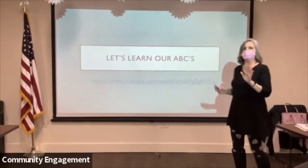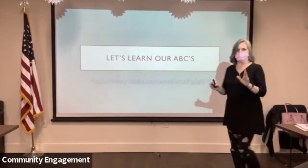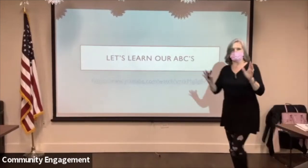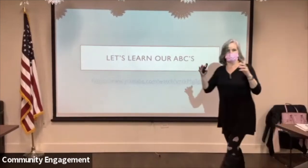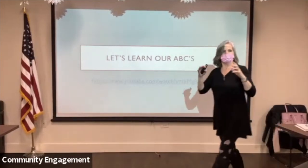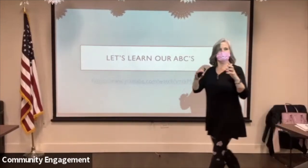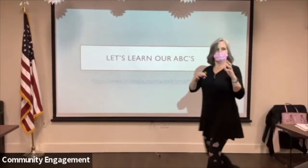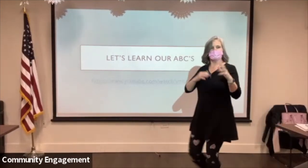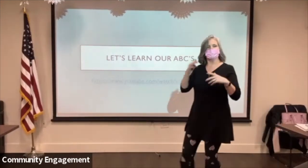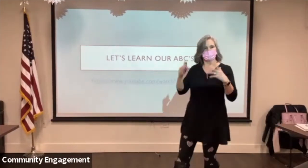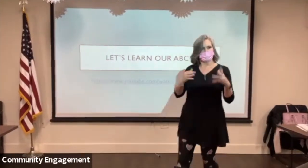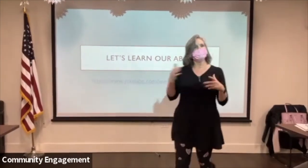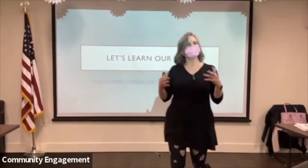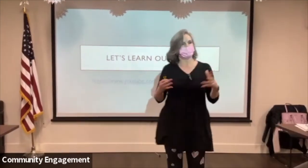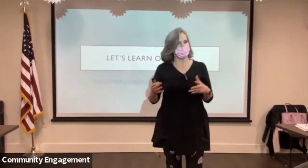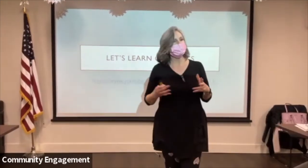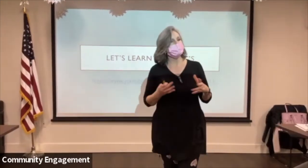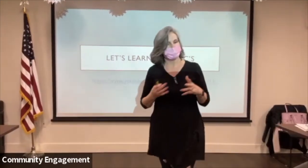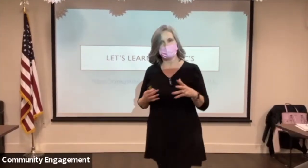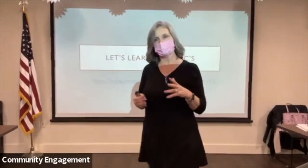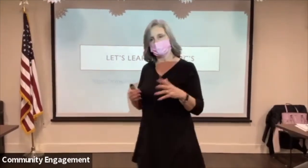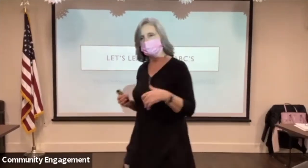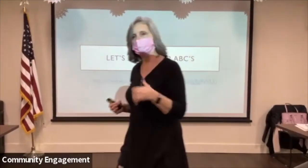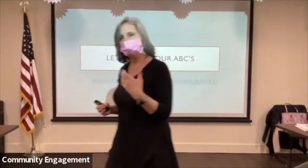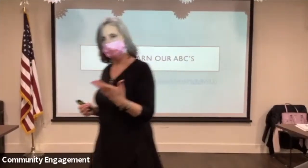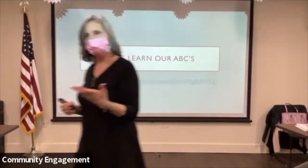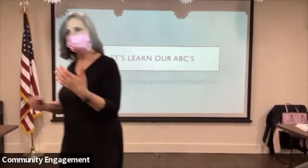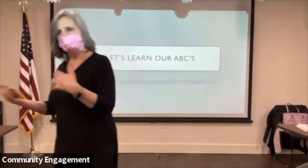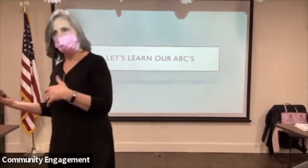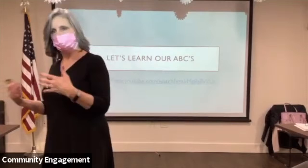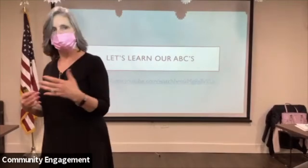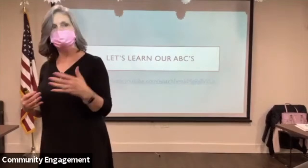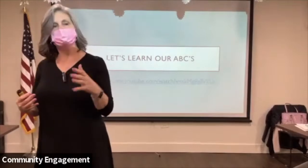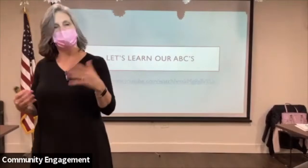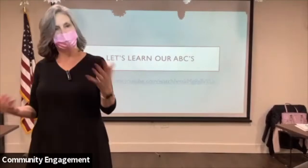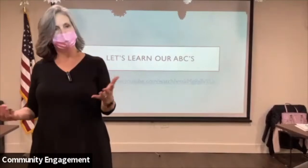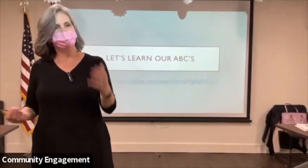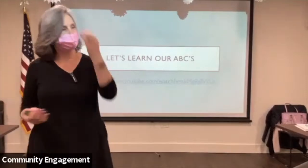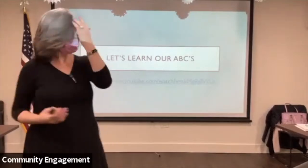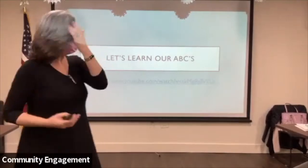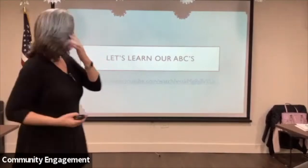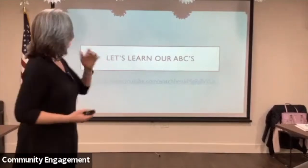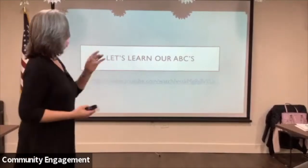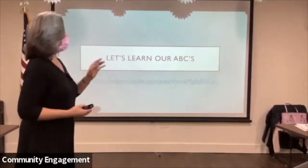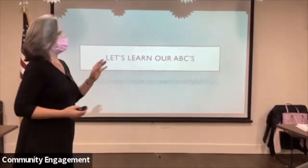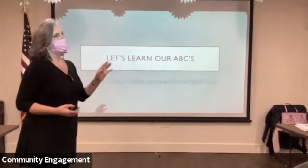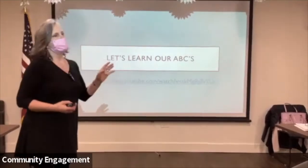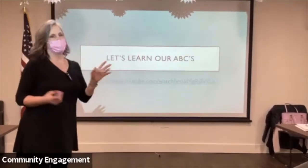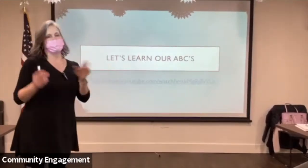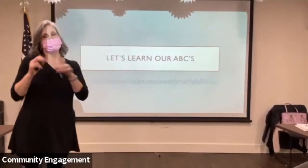begin I'm going to dig into the language with you a little bit. I'm going to show you some of the things that I want you to learn, and then we'll have a little time